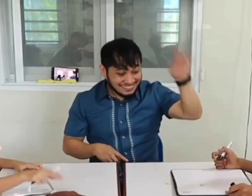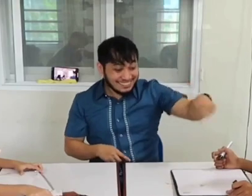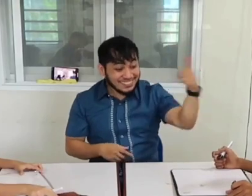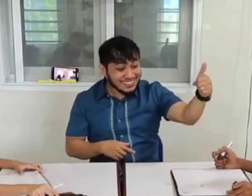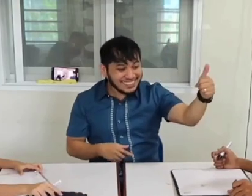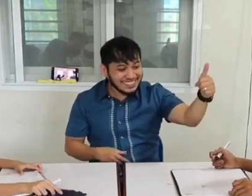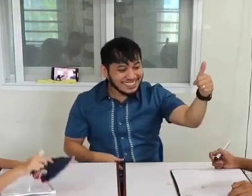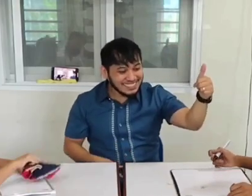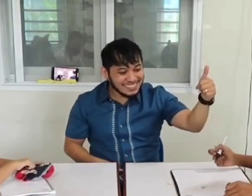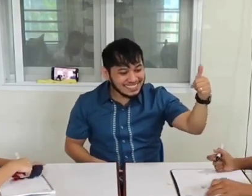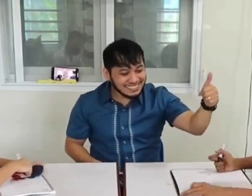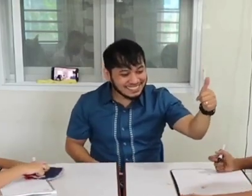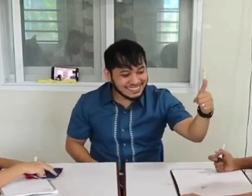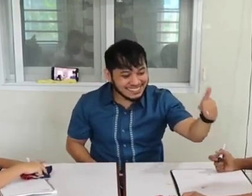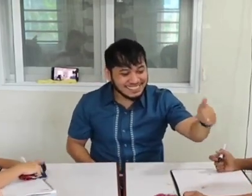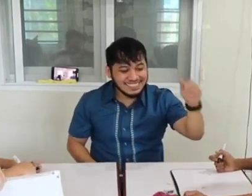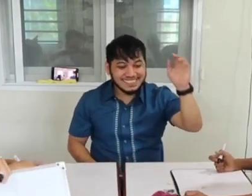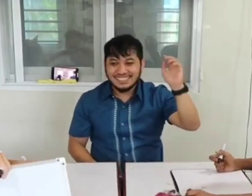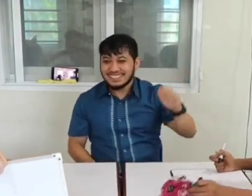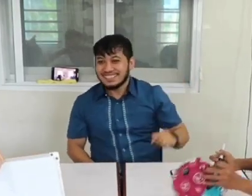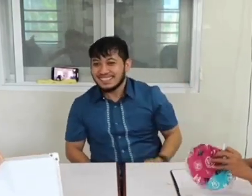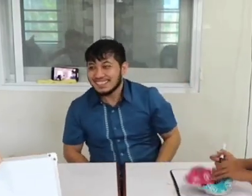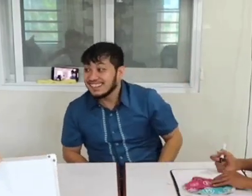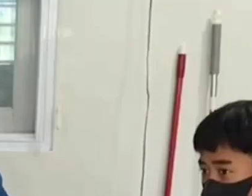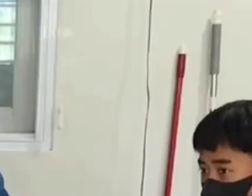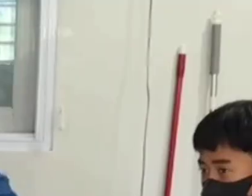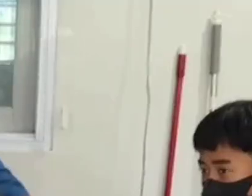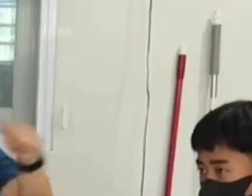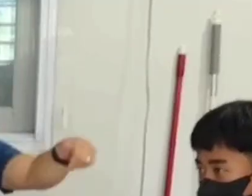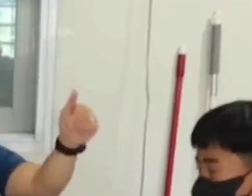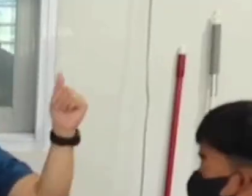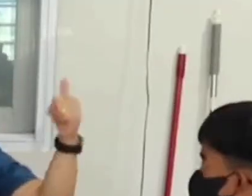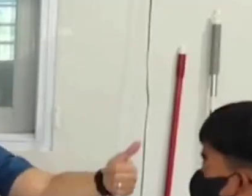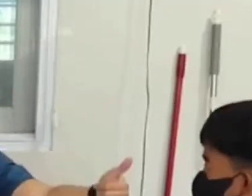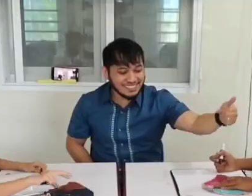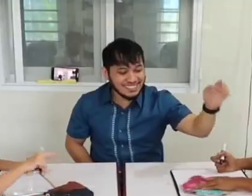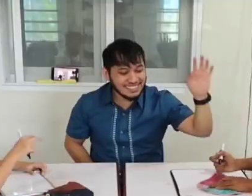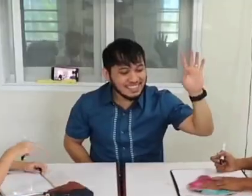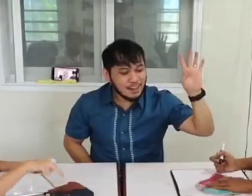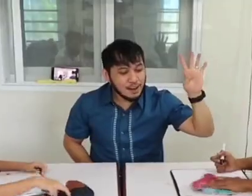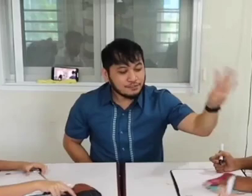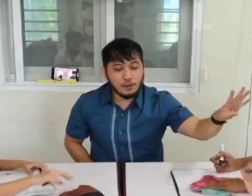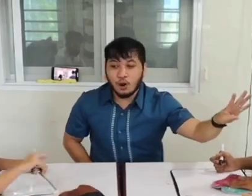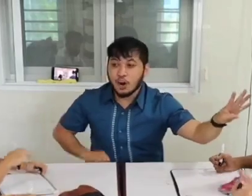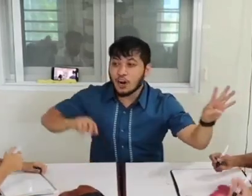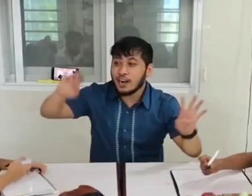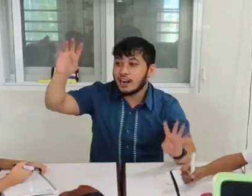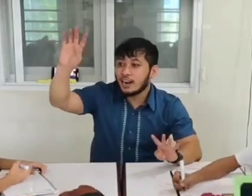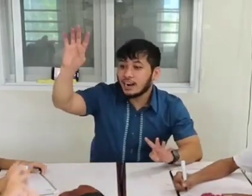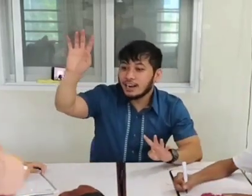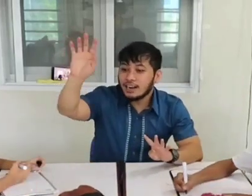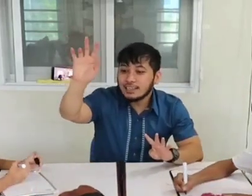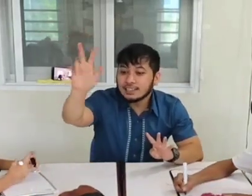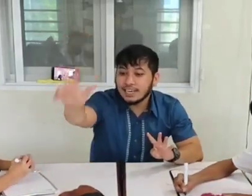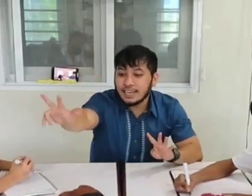Good, good, good. Good. Good. Four. Three.